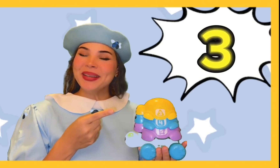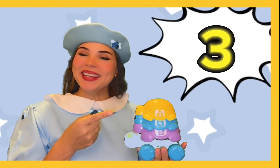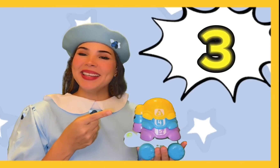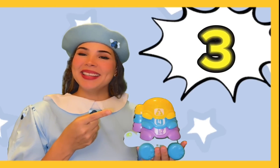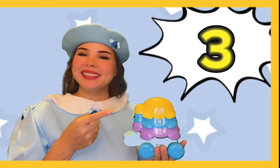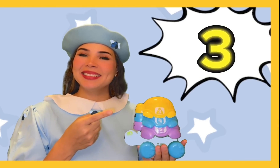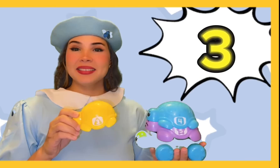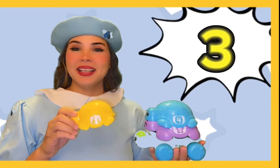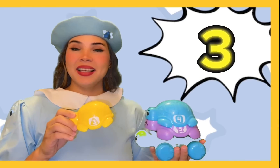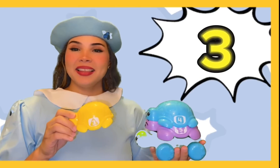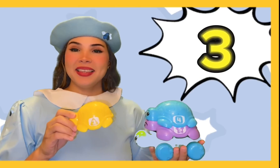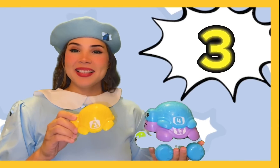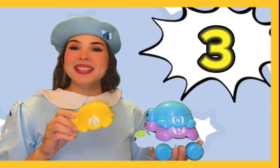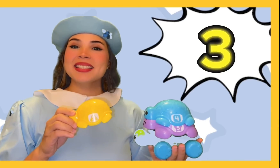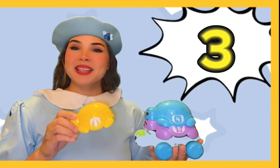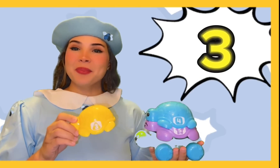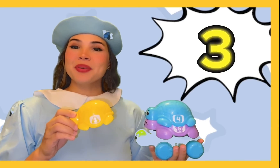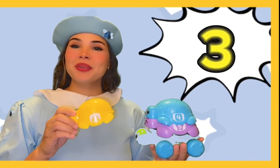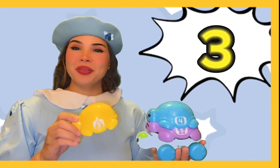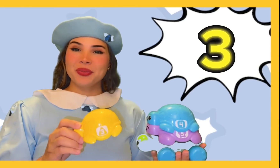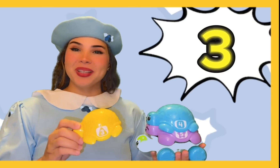3. This is number 3.